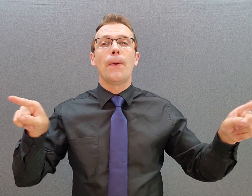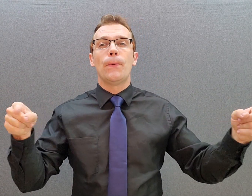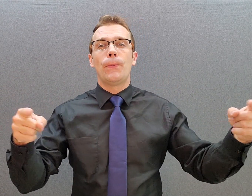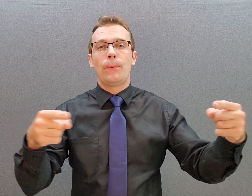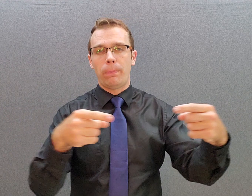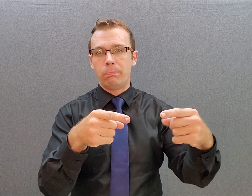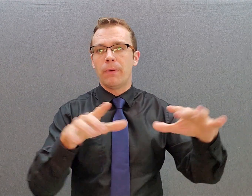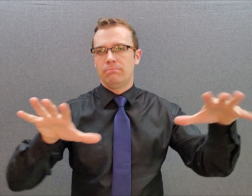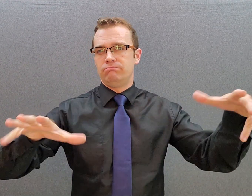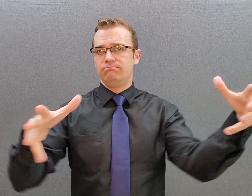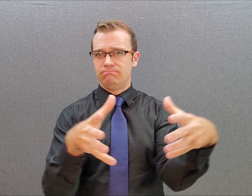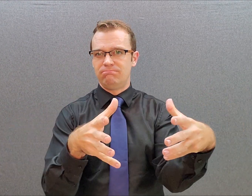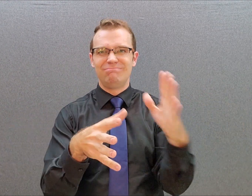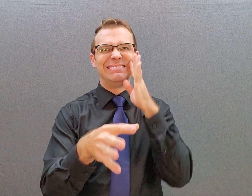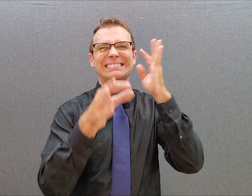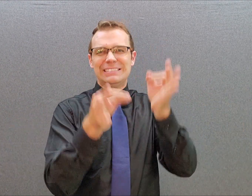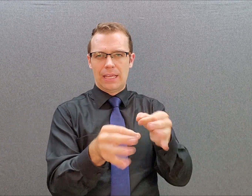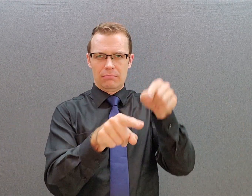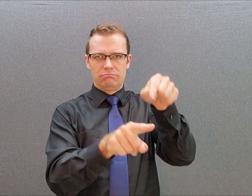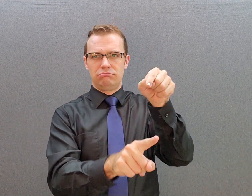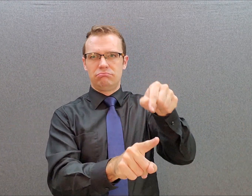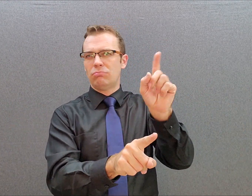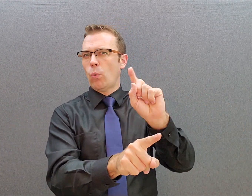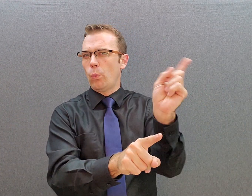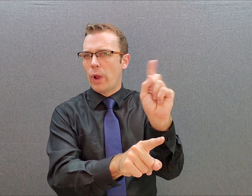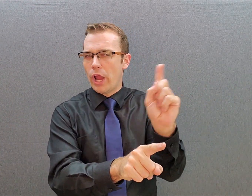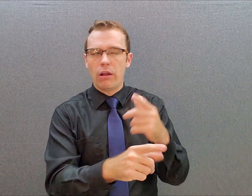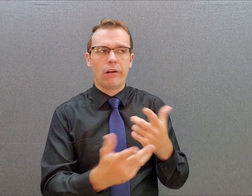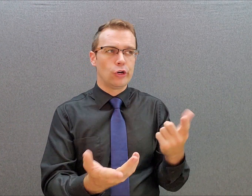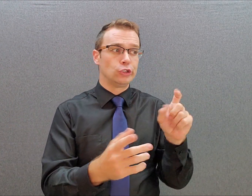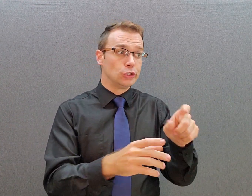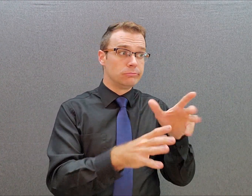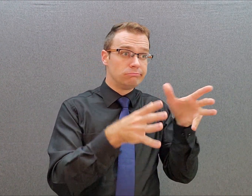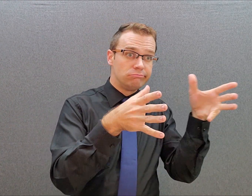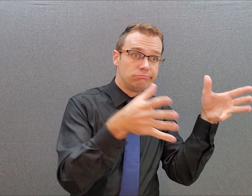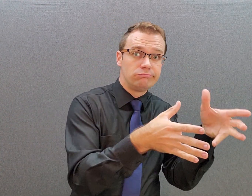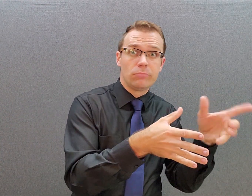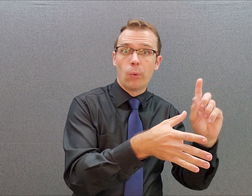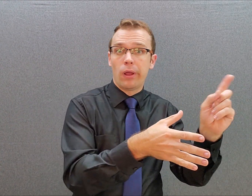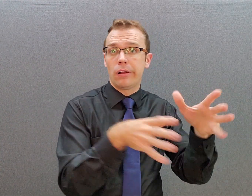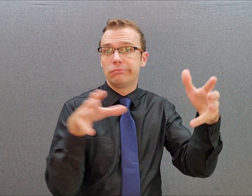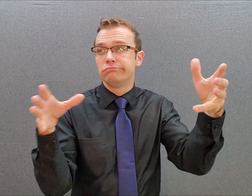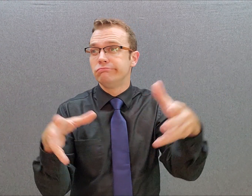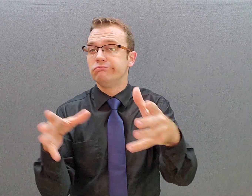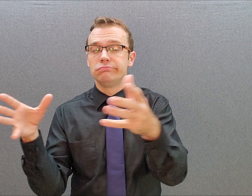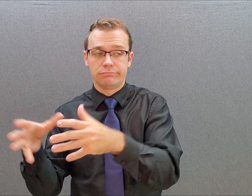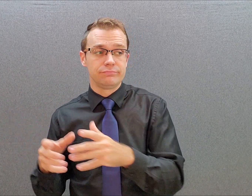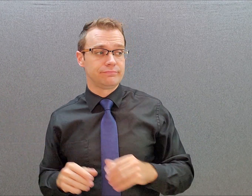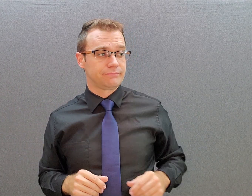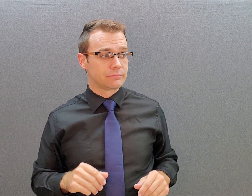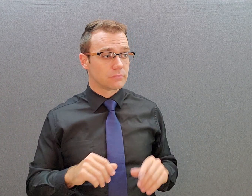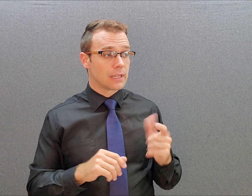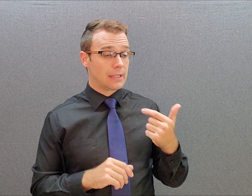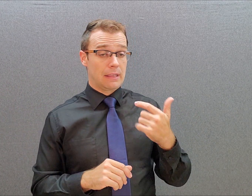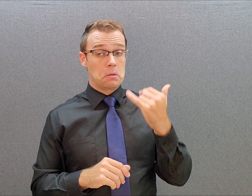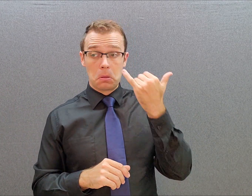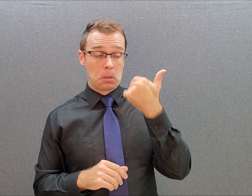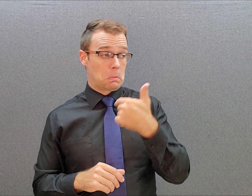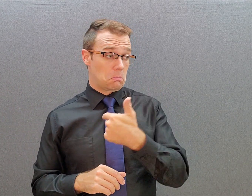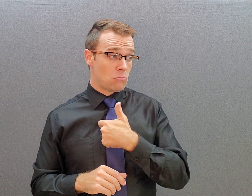select a meeting place for each area where you spend a lot of time. Give your network your travel dates if you will